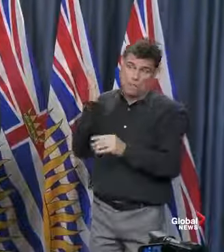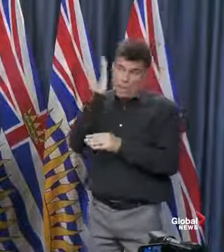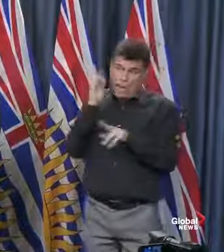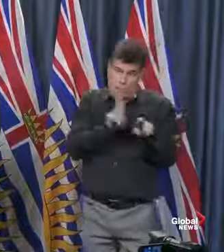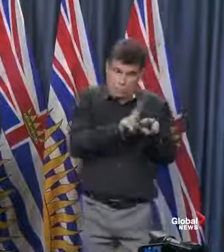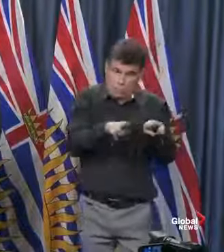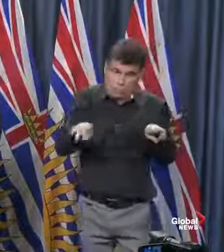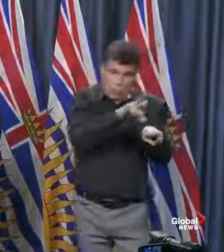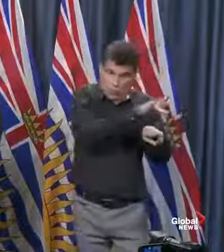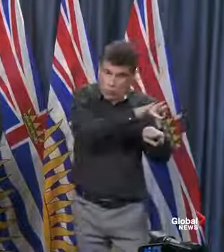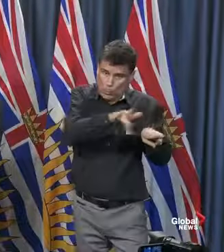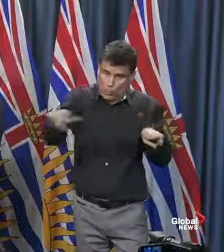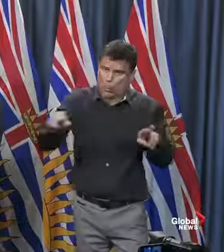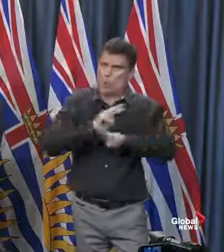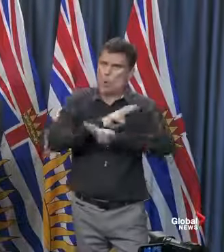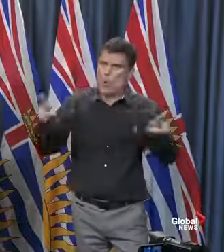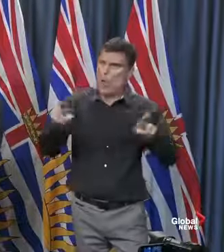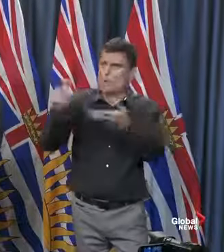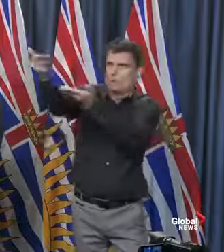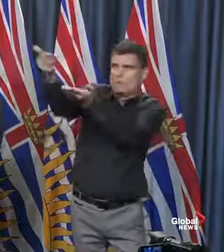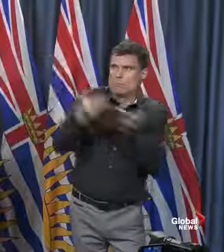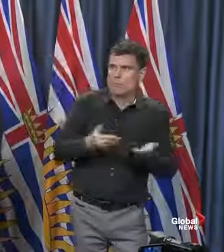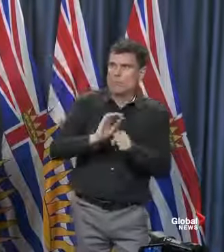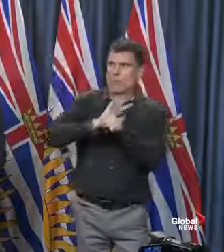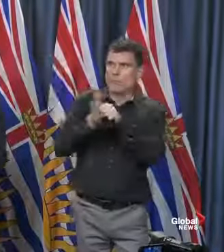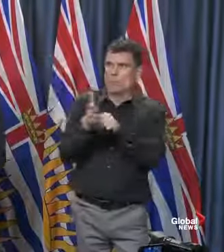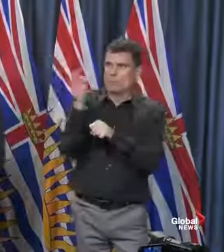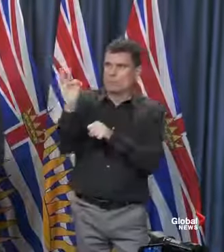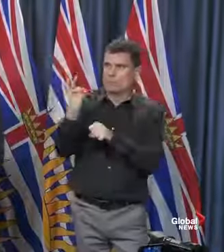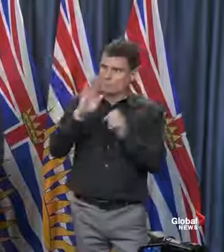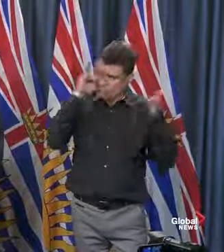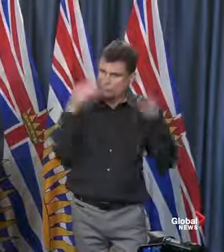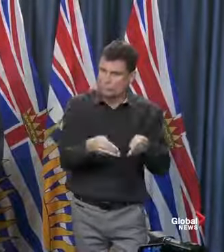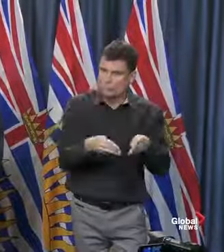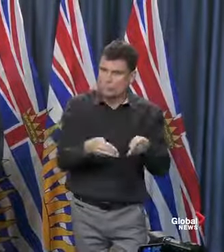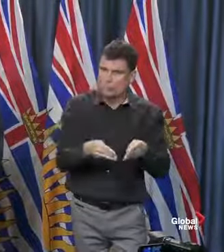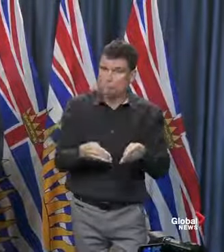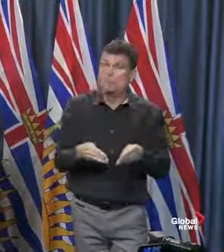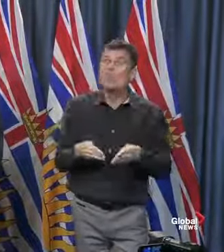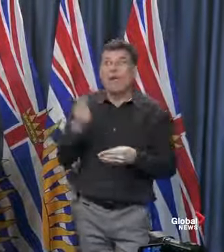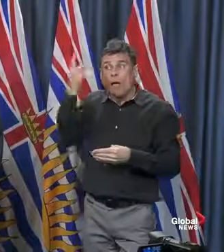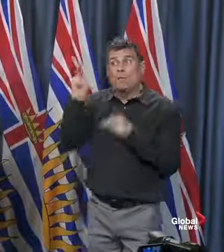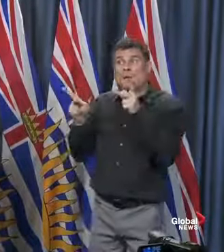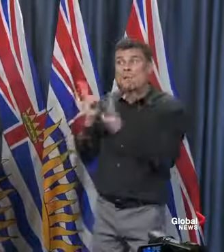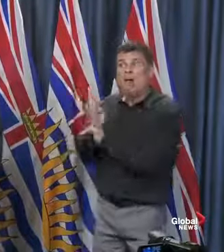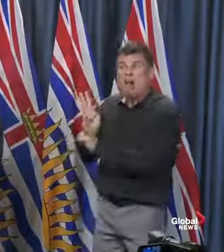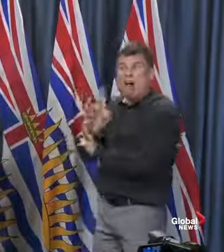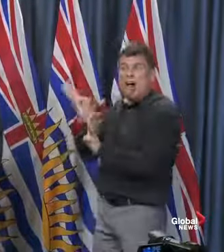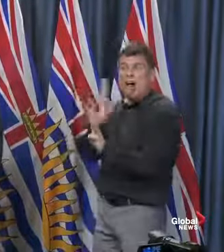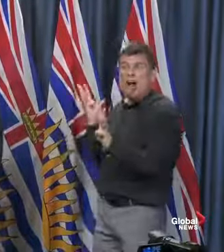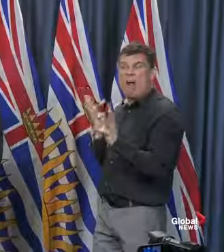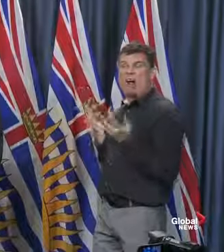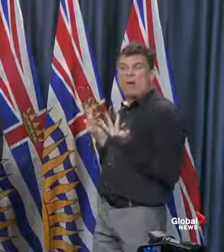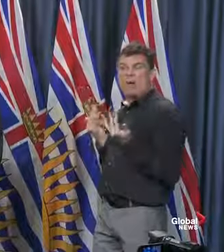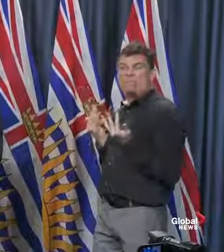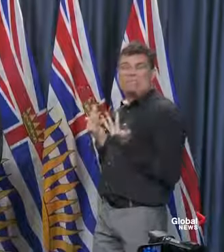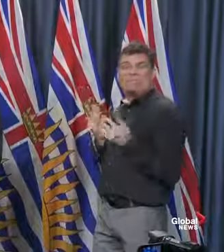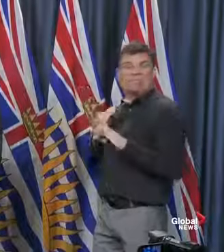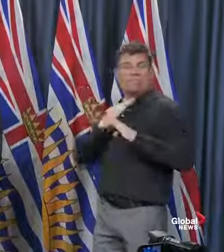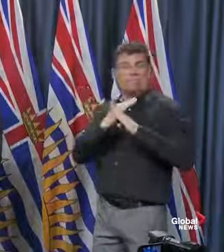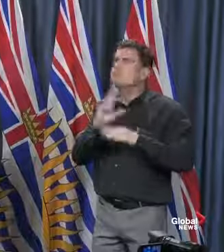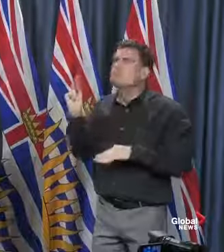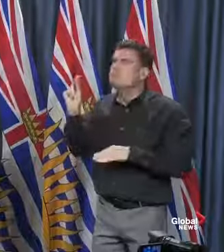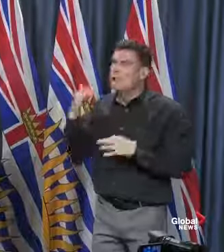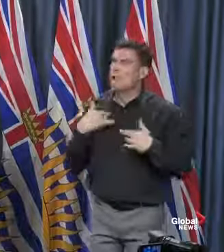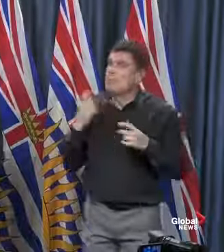for today, and we might not even need it for Friday, but we need to have it in place so that we're ready for that circumstances, well prepared for